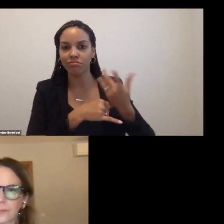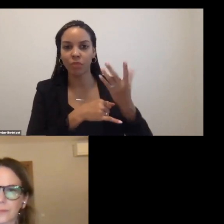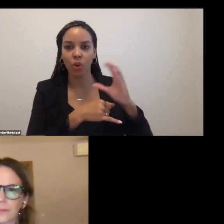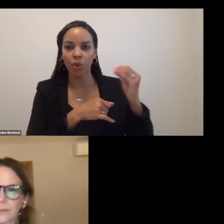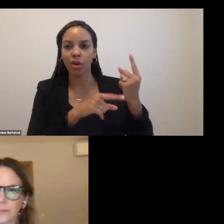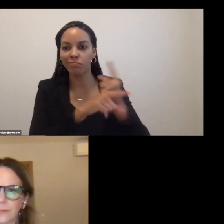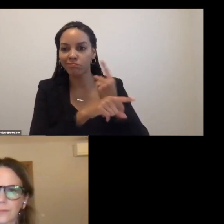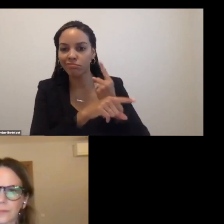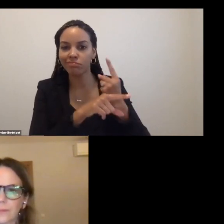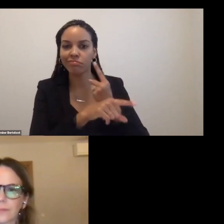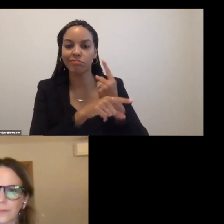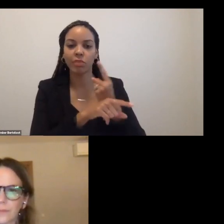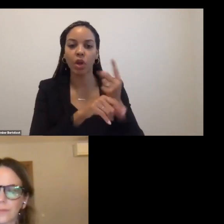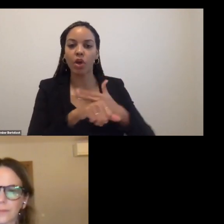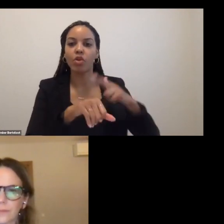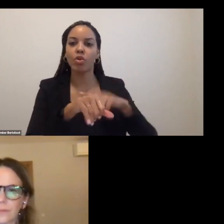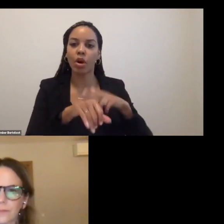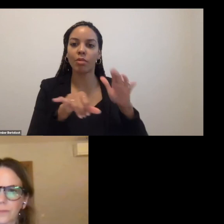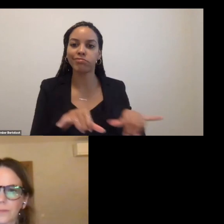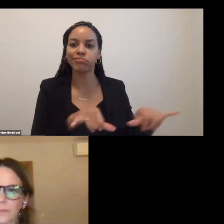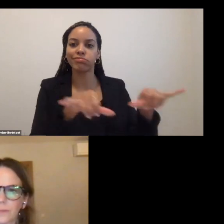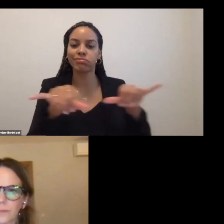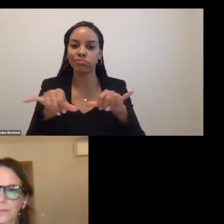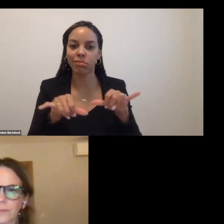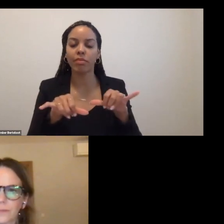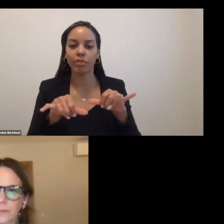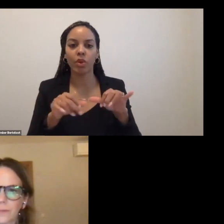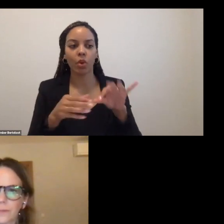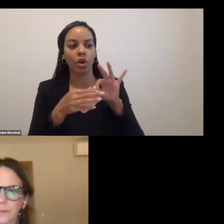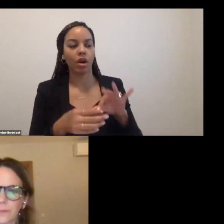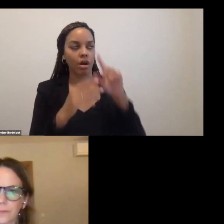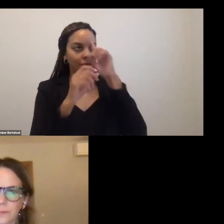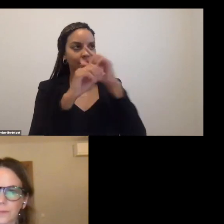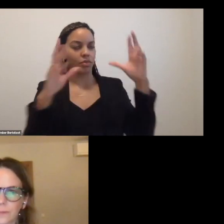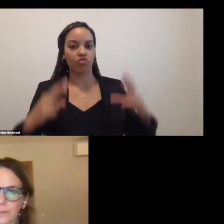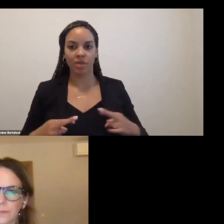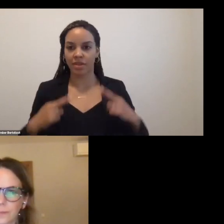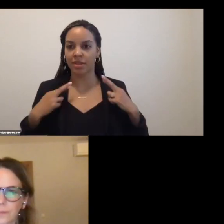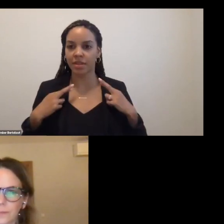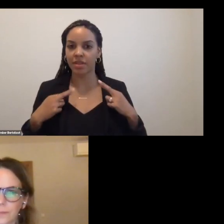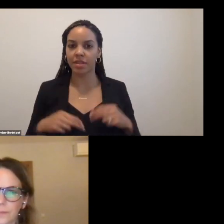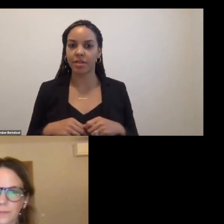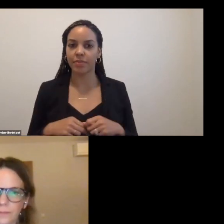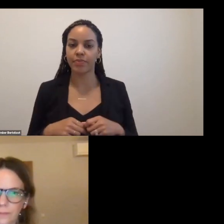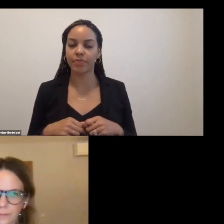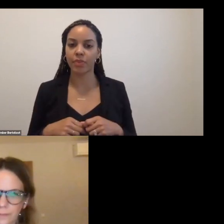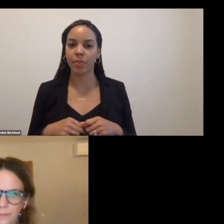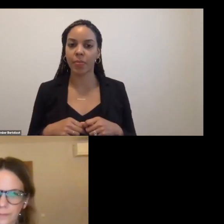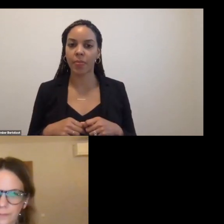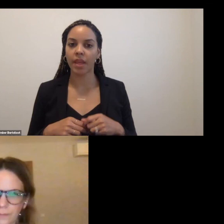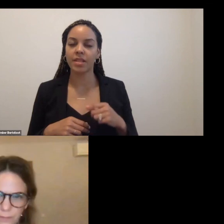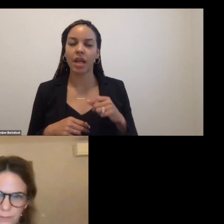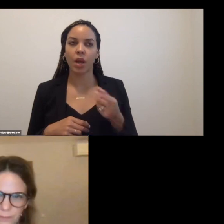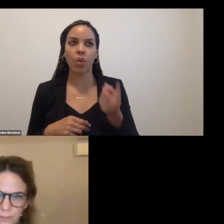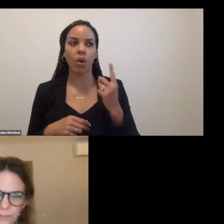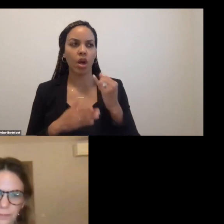normative mission or the conventional mission of residencies. This is like the Waiting Artists Art Center